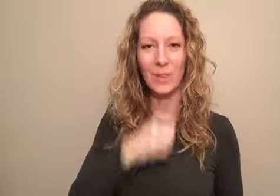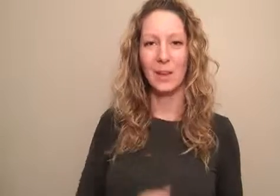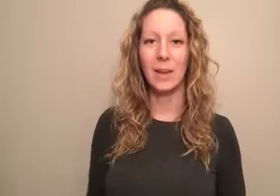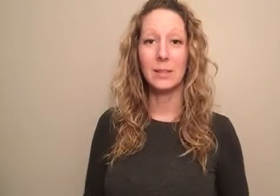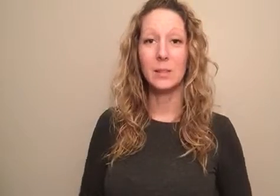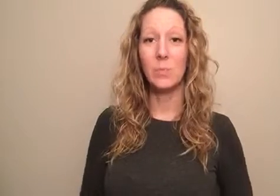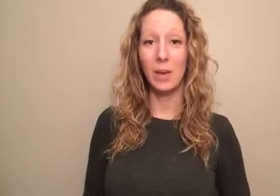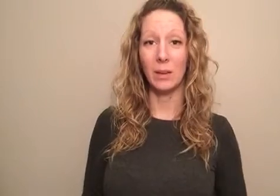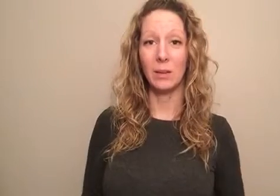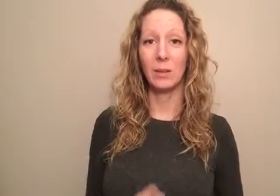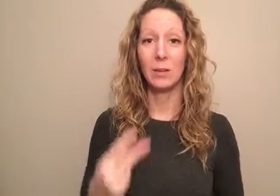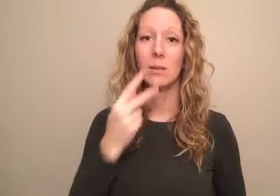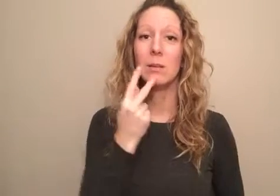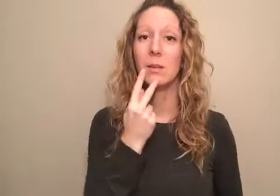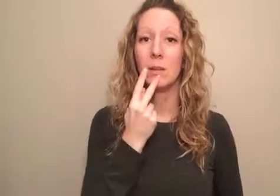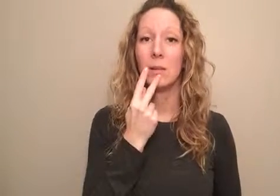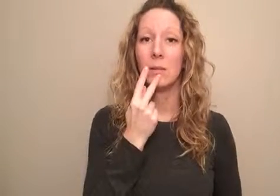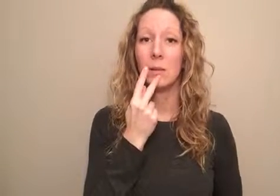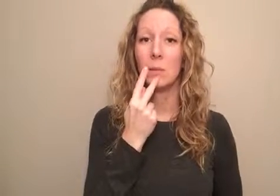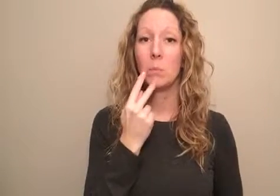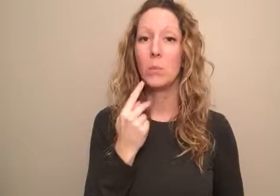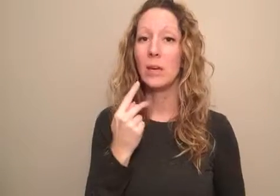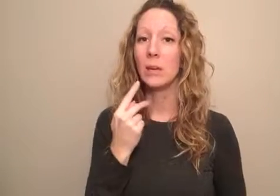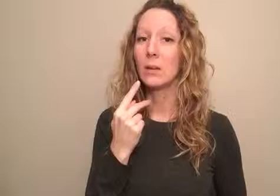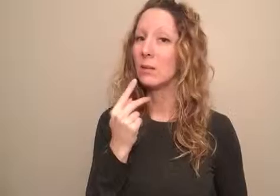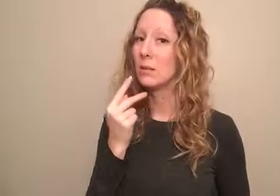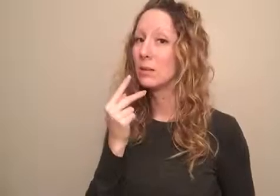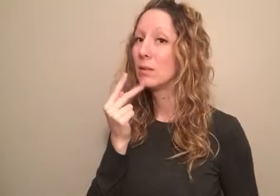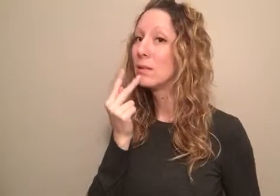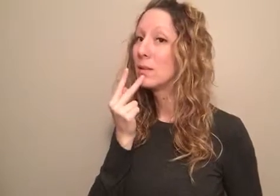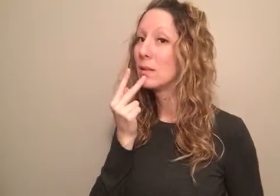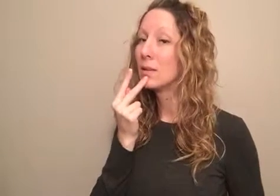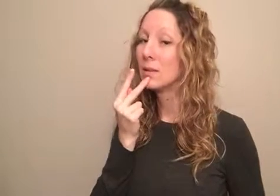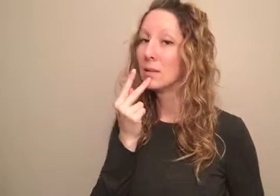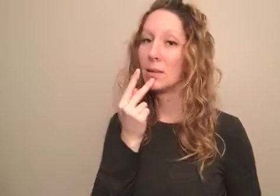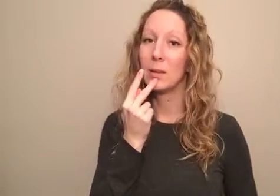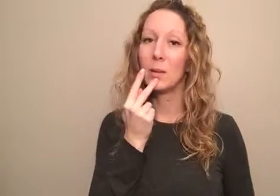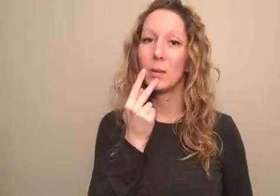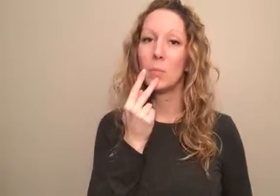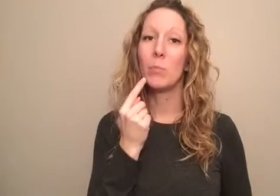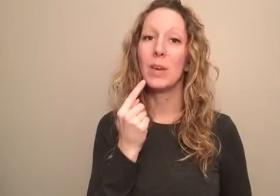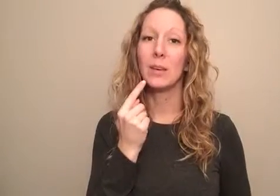And next is pink, pink, pink.